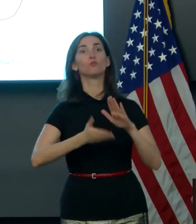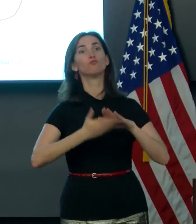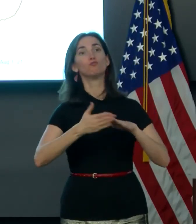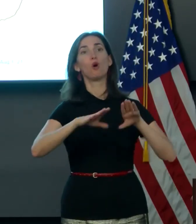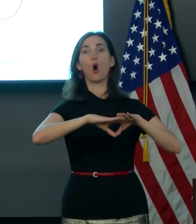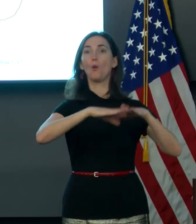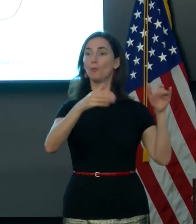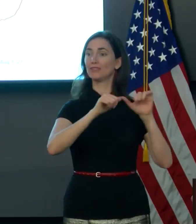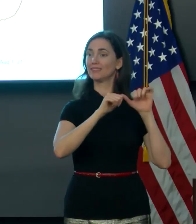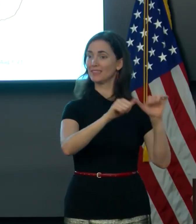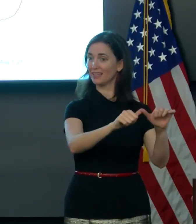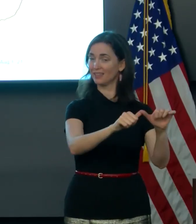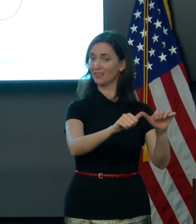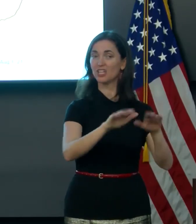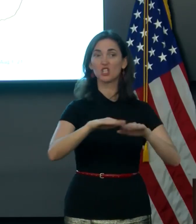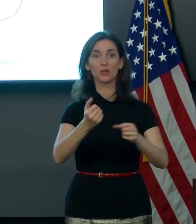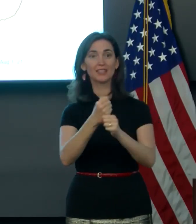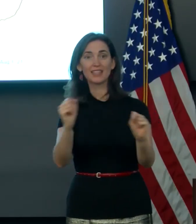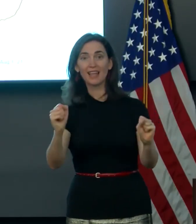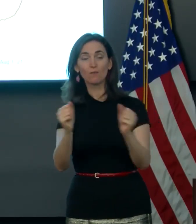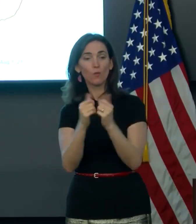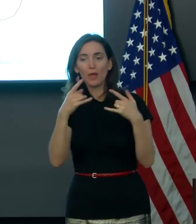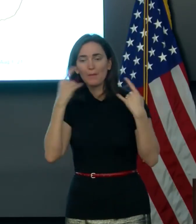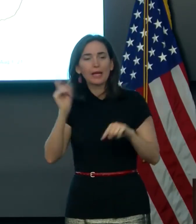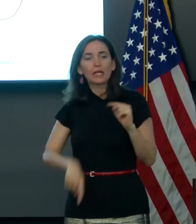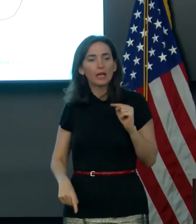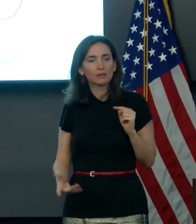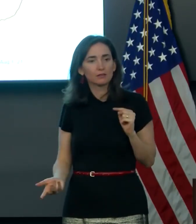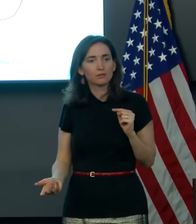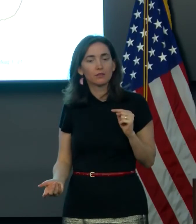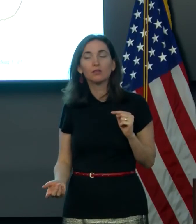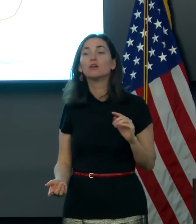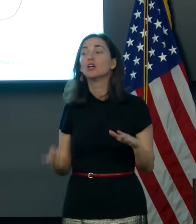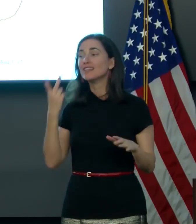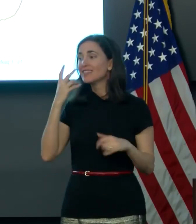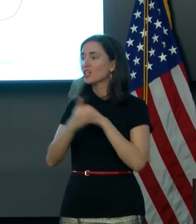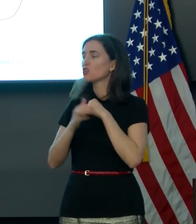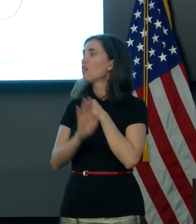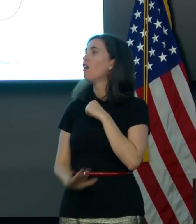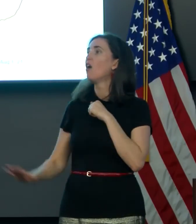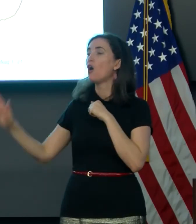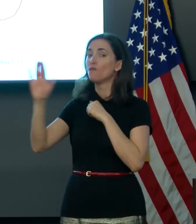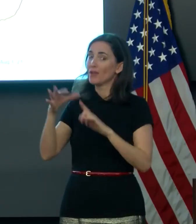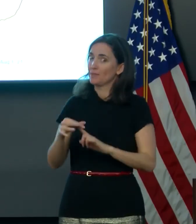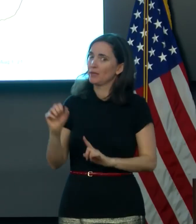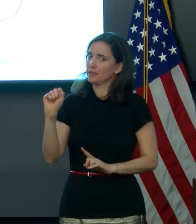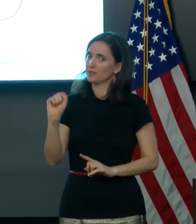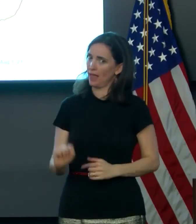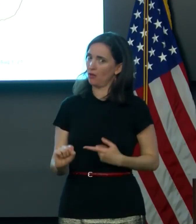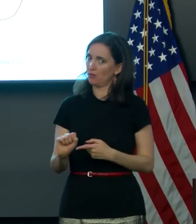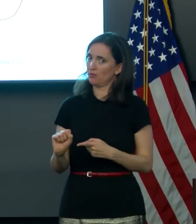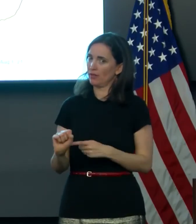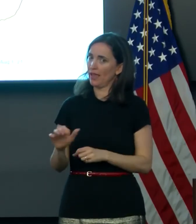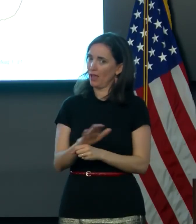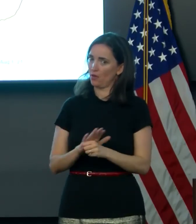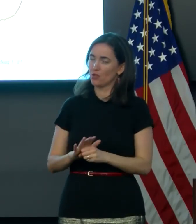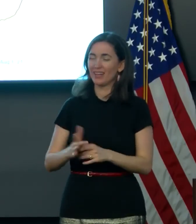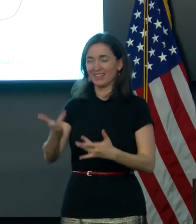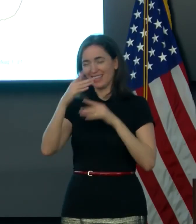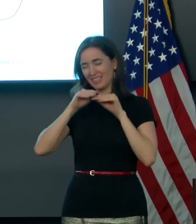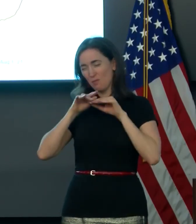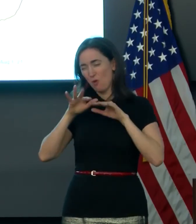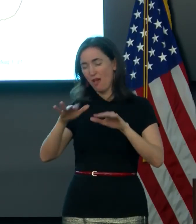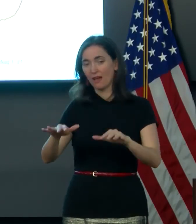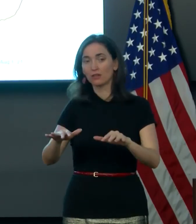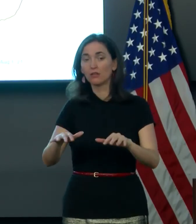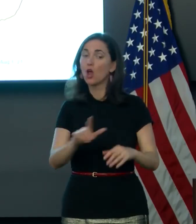safe today without masks. And if you look elsewhere around the country, particularly the South, where you have high disease burden, not as